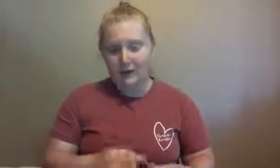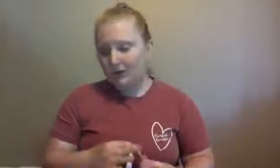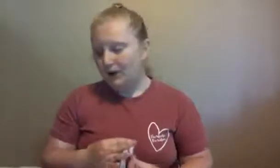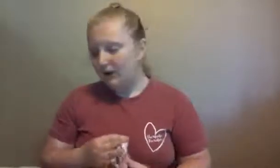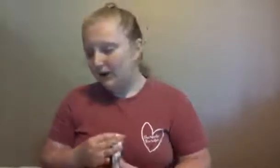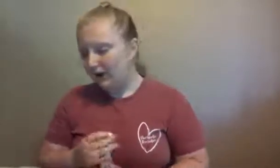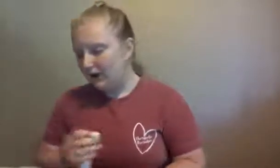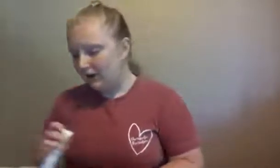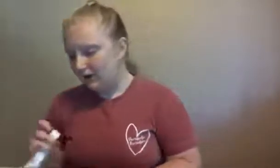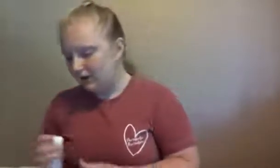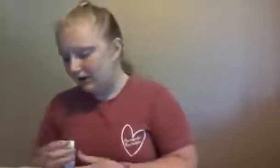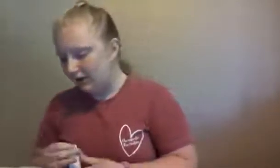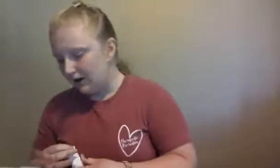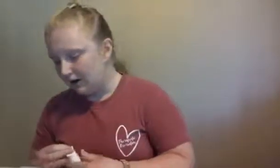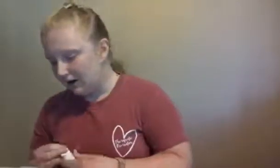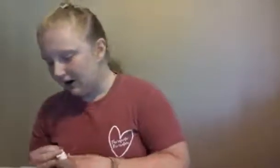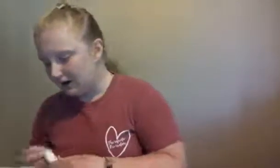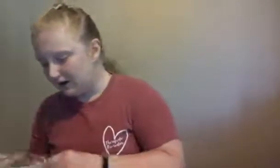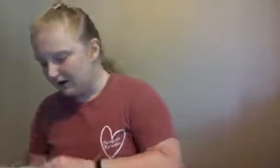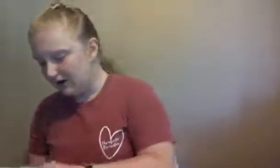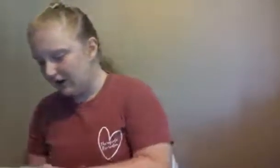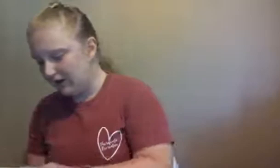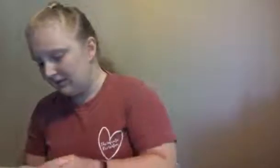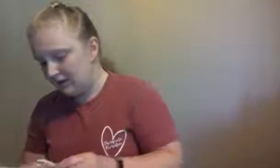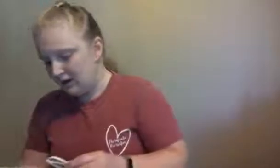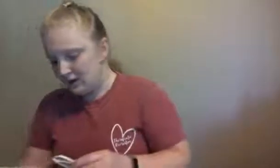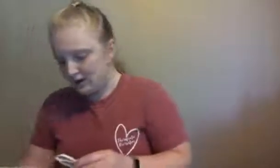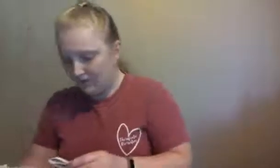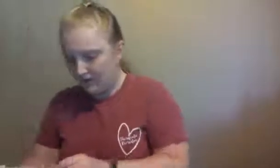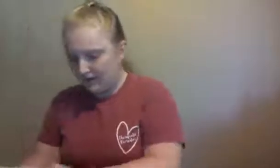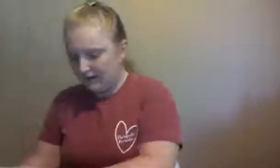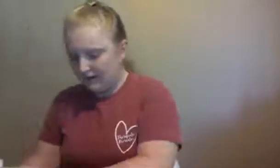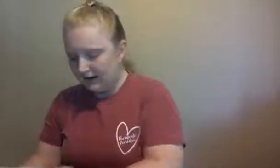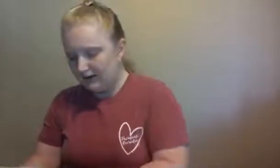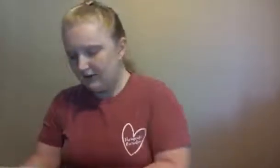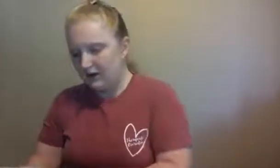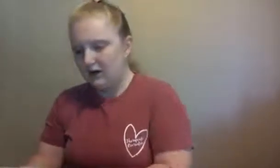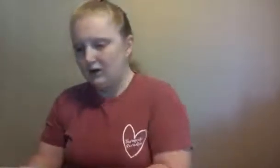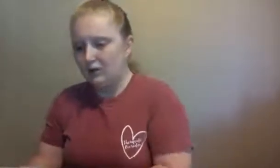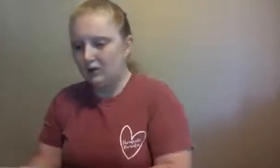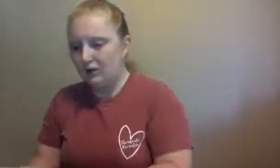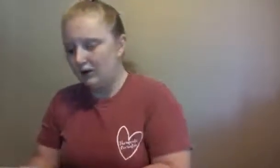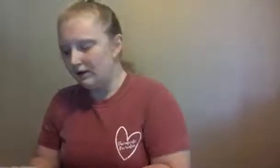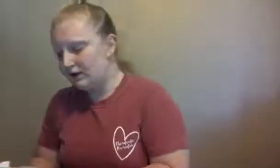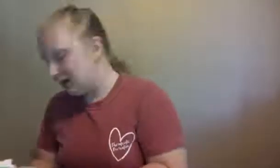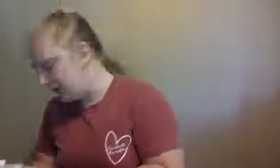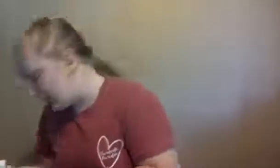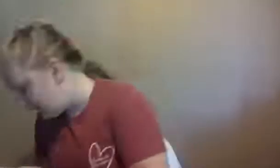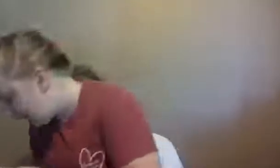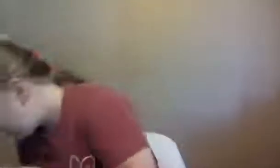Now we are going to do a little activity. So for this activity, you are going to need,